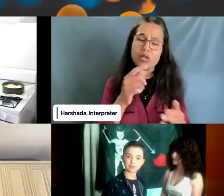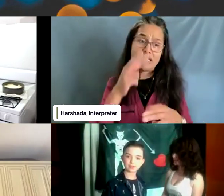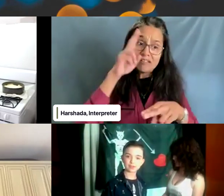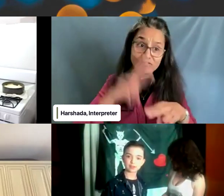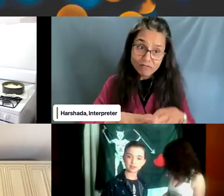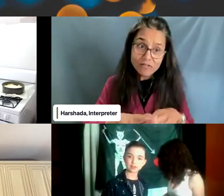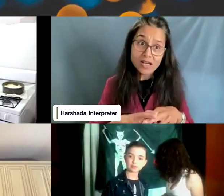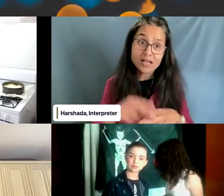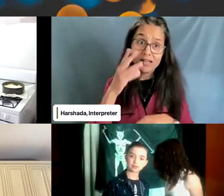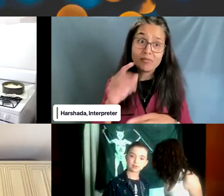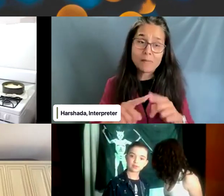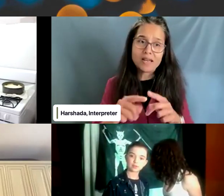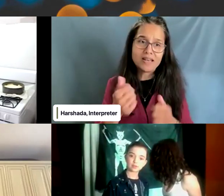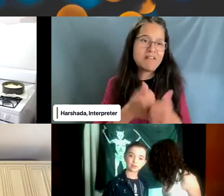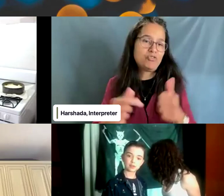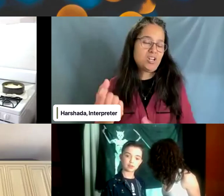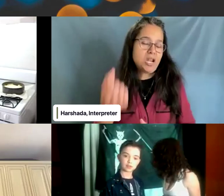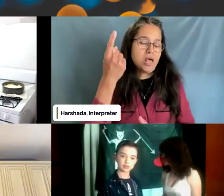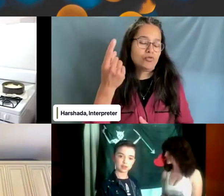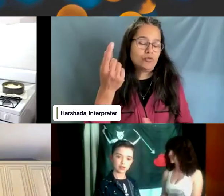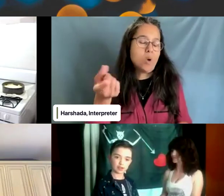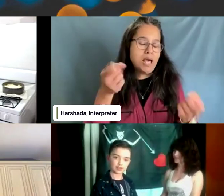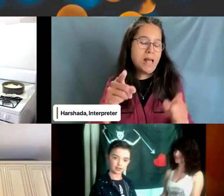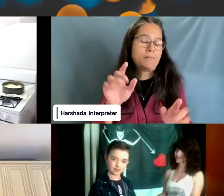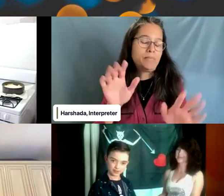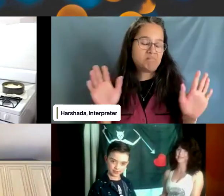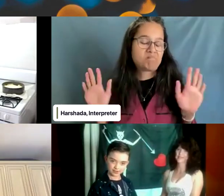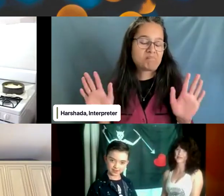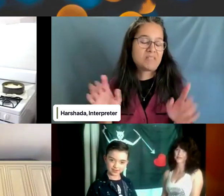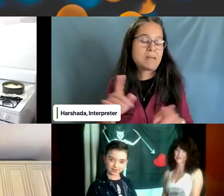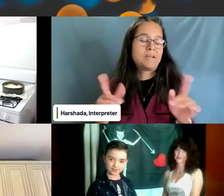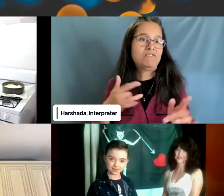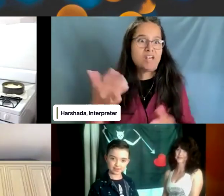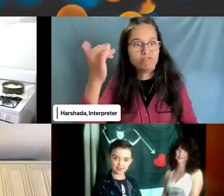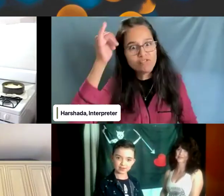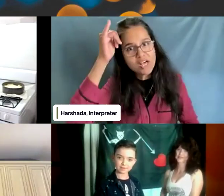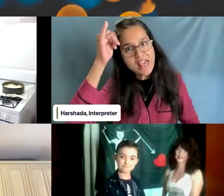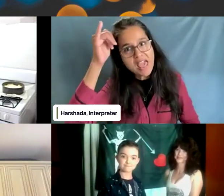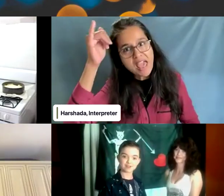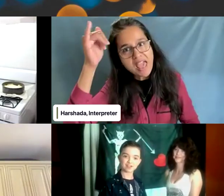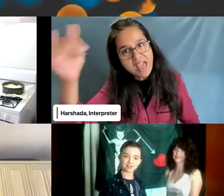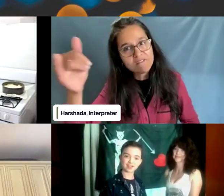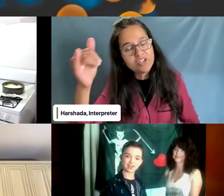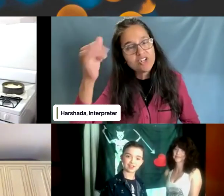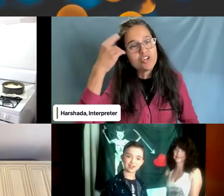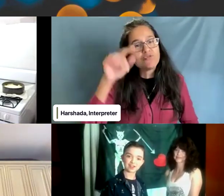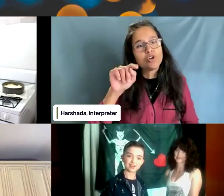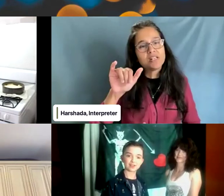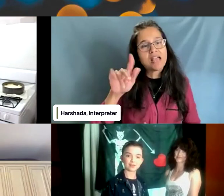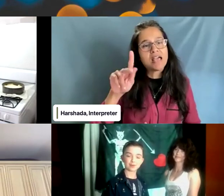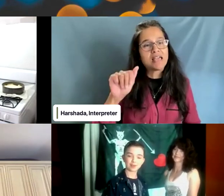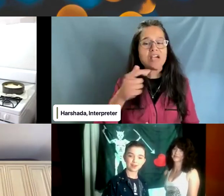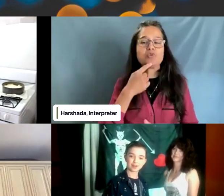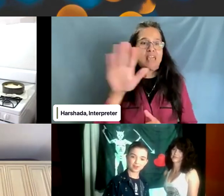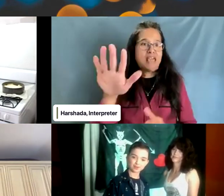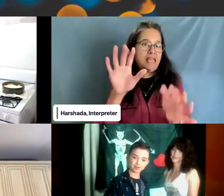because everyone did understand that. Yeah, okay, it did take forever for Taika to say his line. So that was one of the funniest days, just because